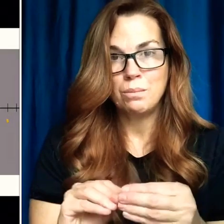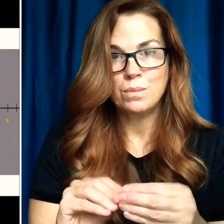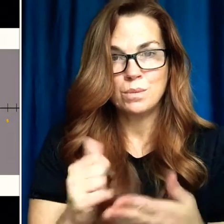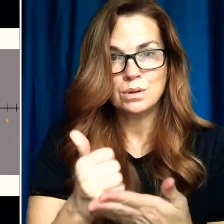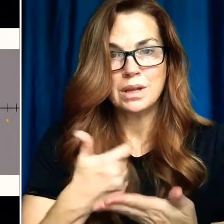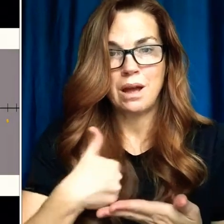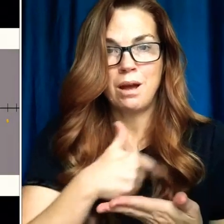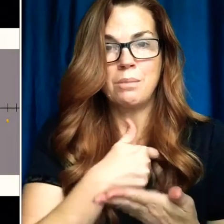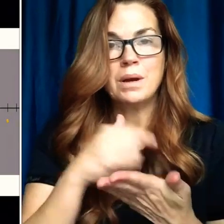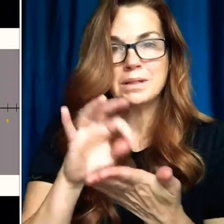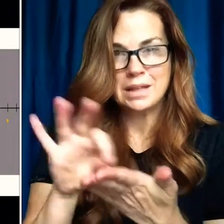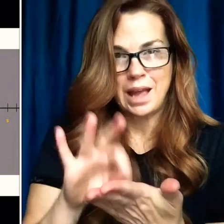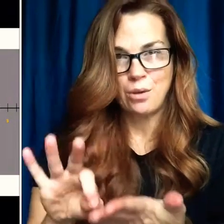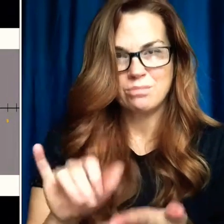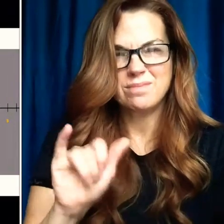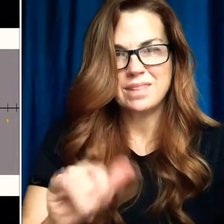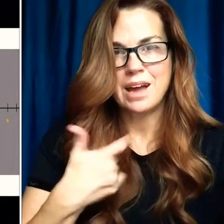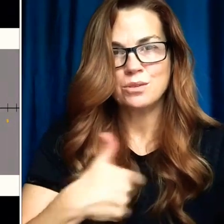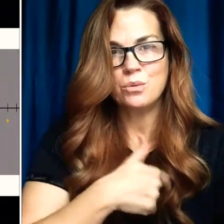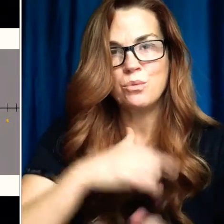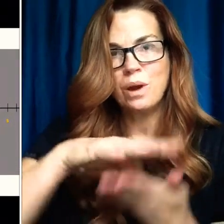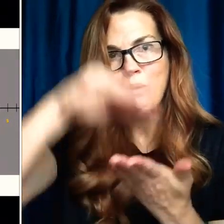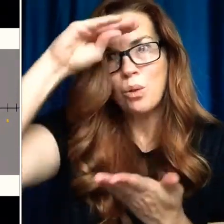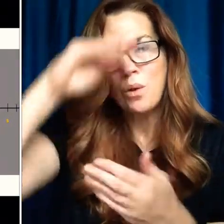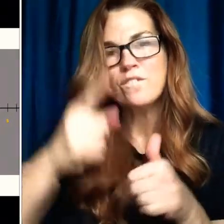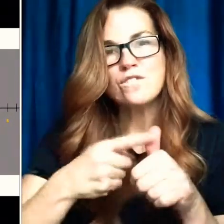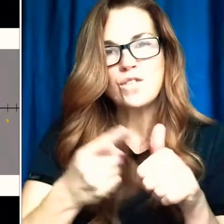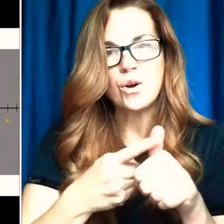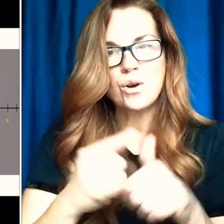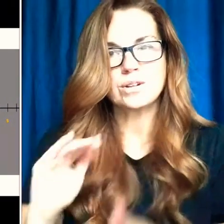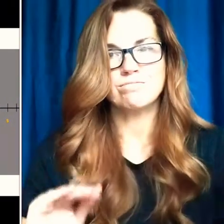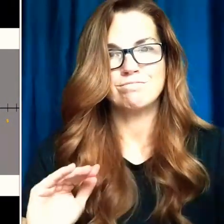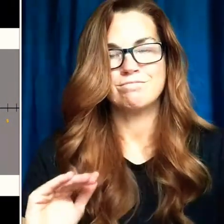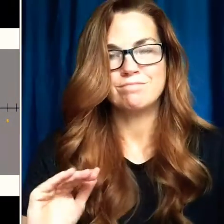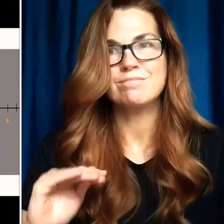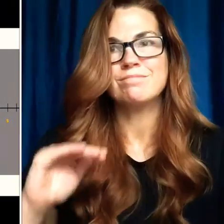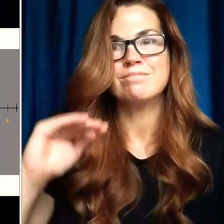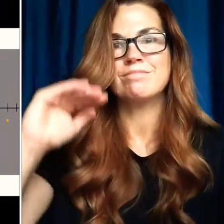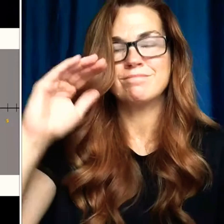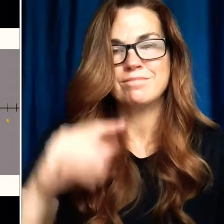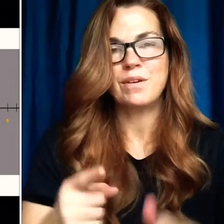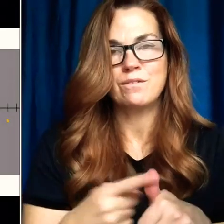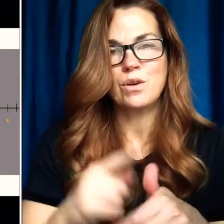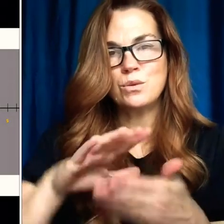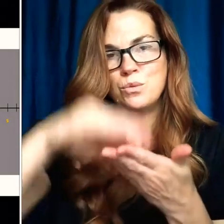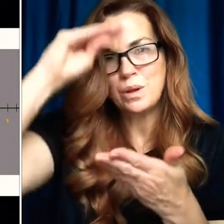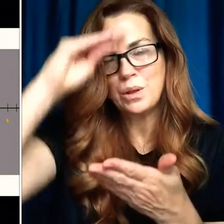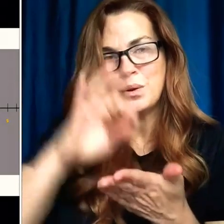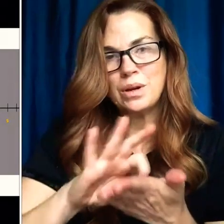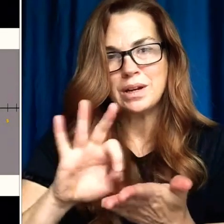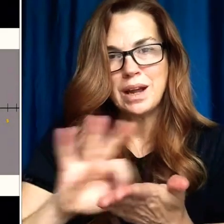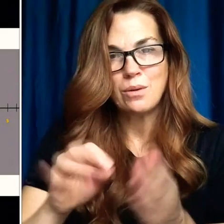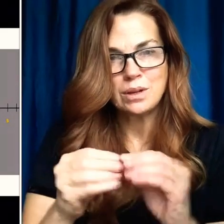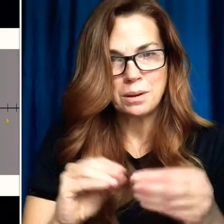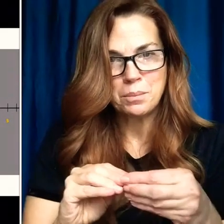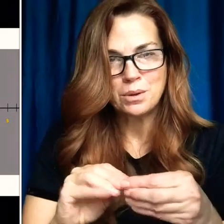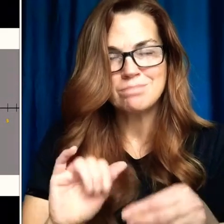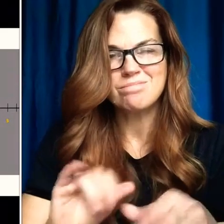On this number line or graph, you can see all of the number sets we've been talking about. Everything on this screen is